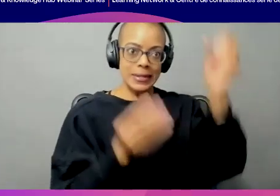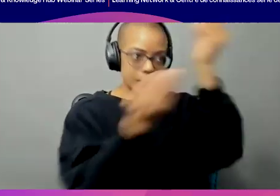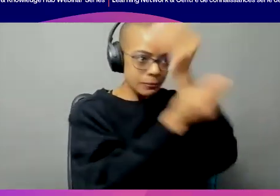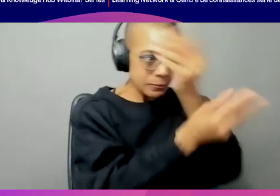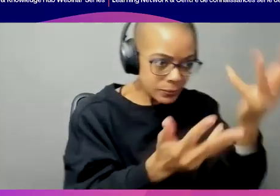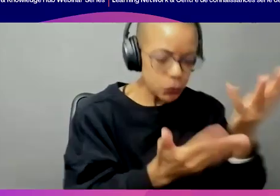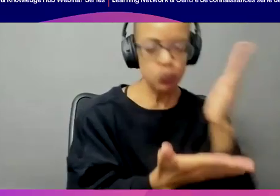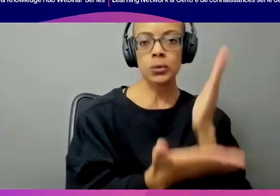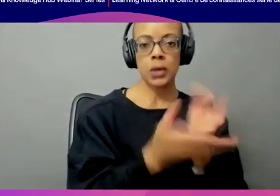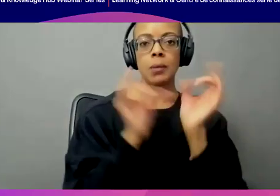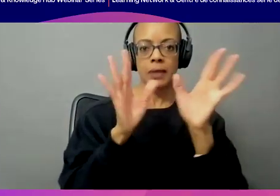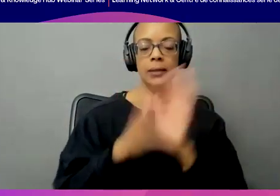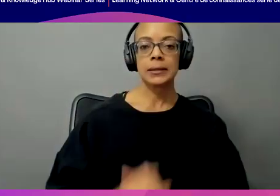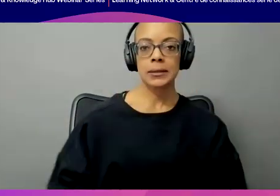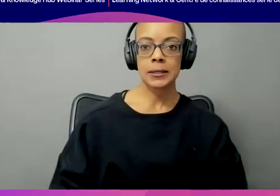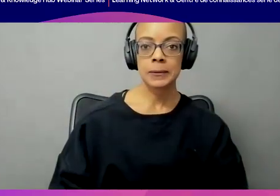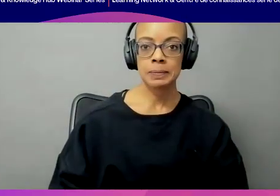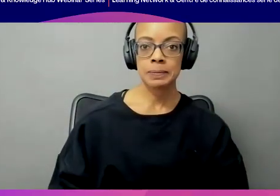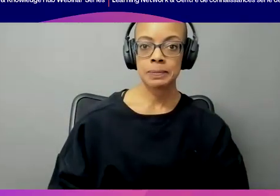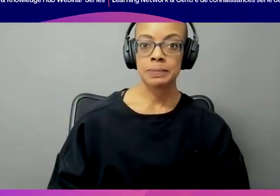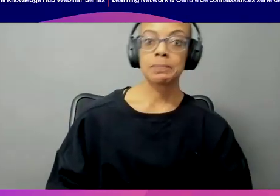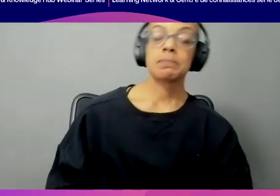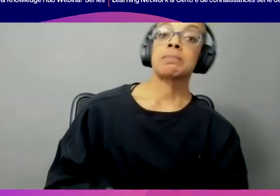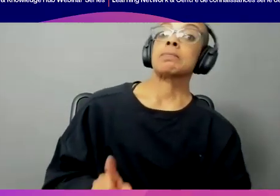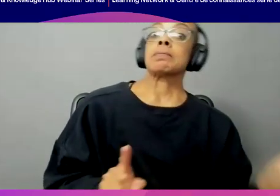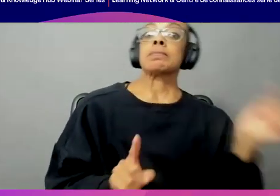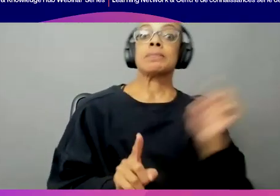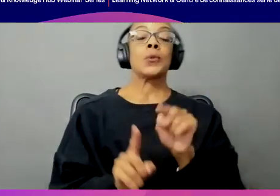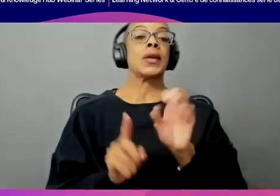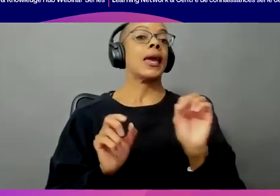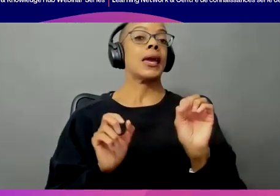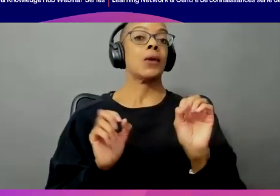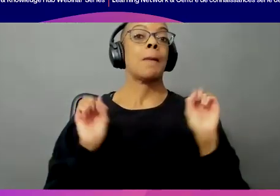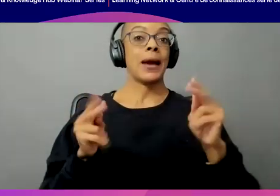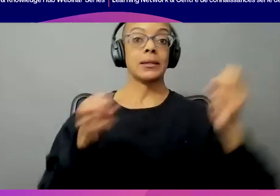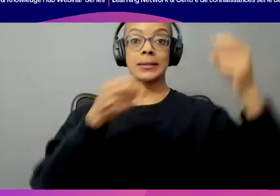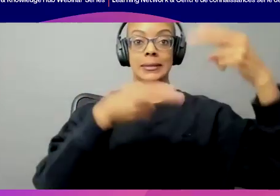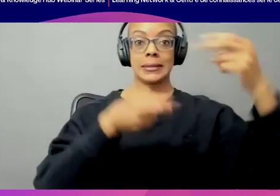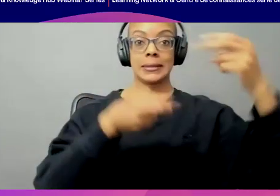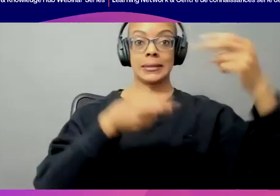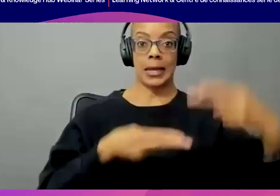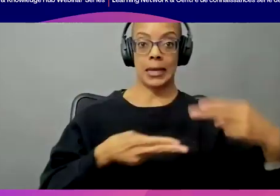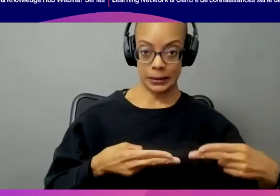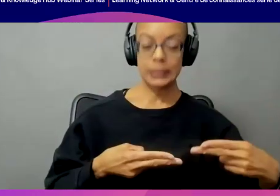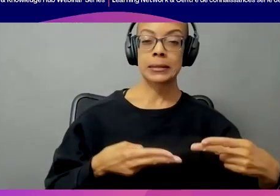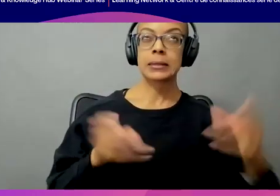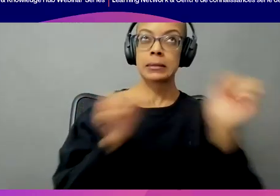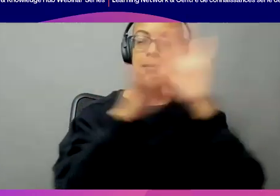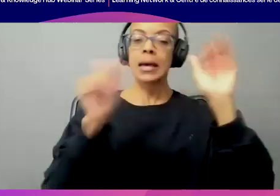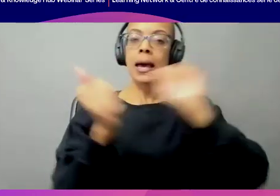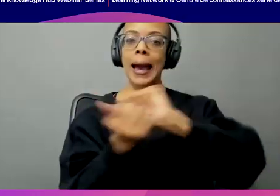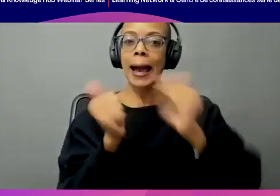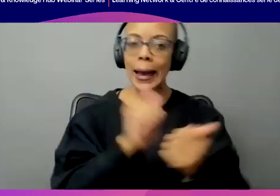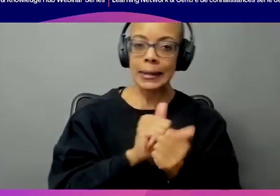so much. Okay, folks, we're going to go back to slides for a minute, and we're going to think about the questions around adaptations needed